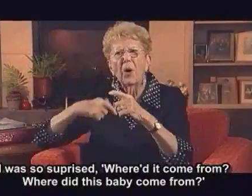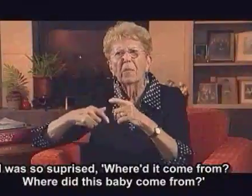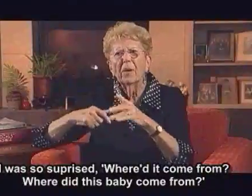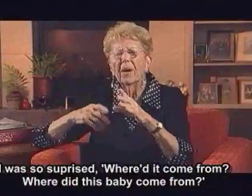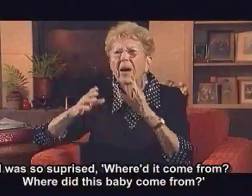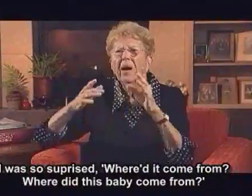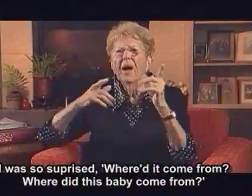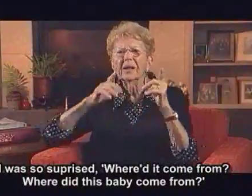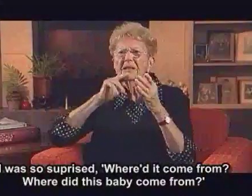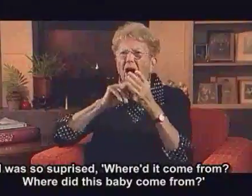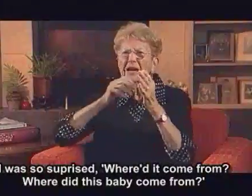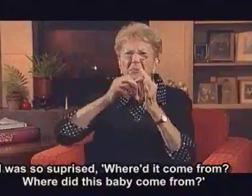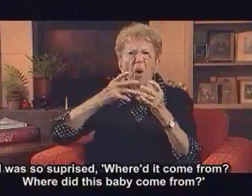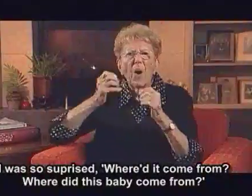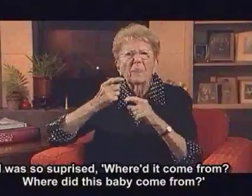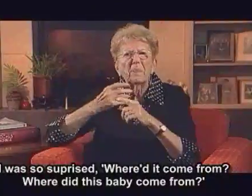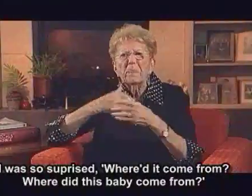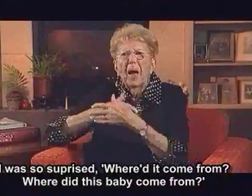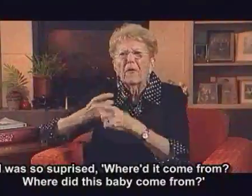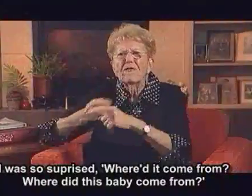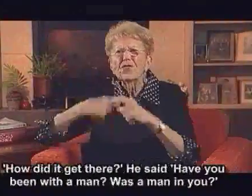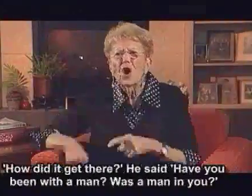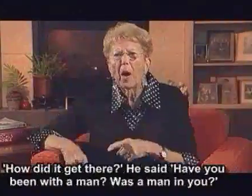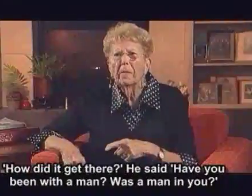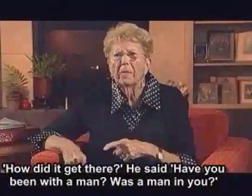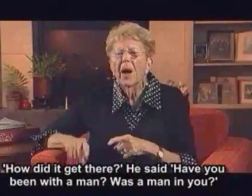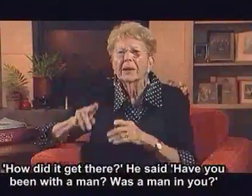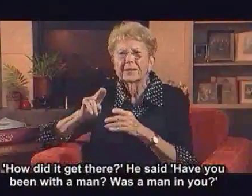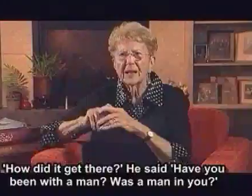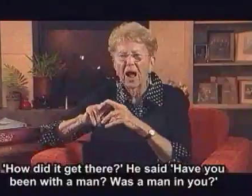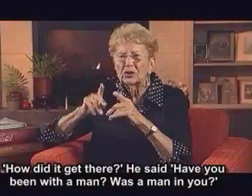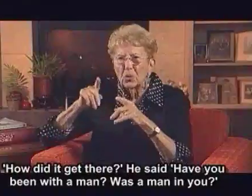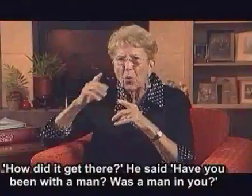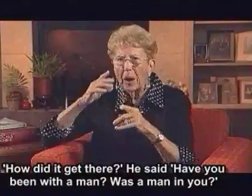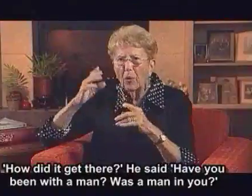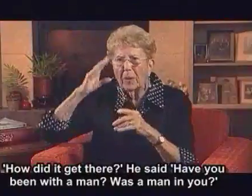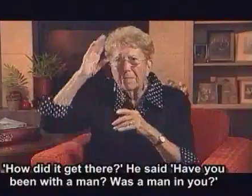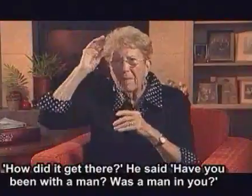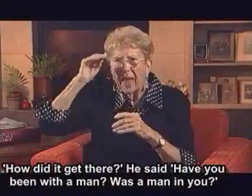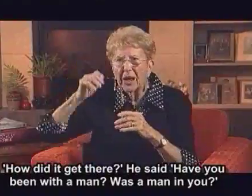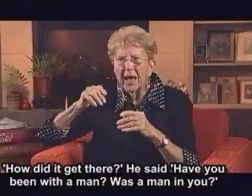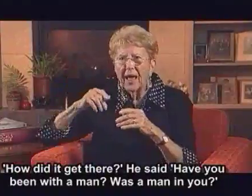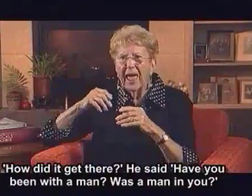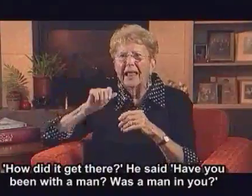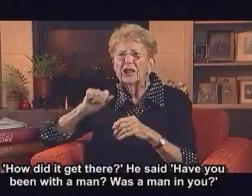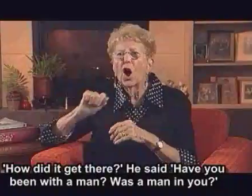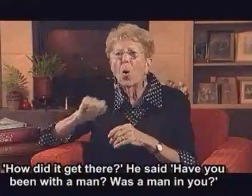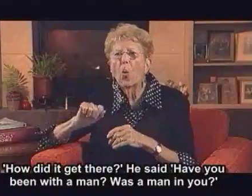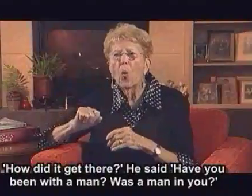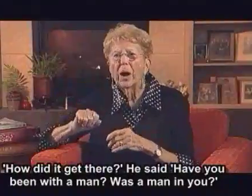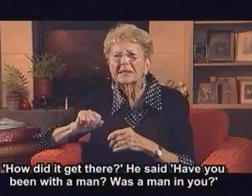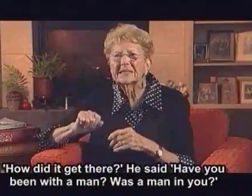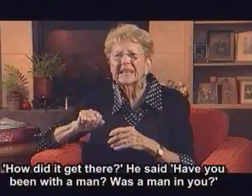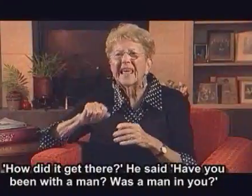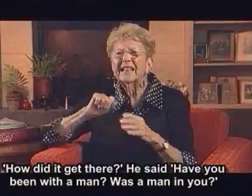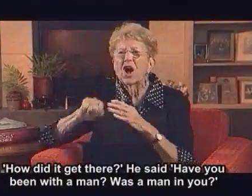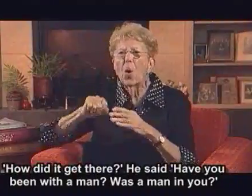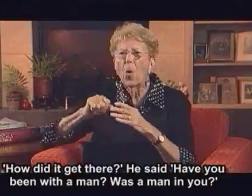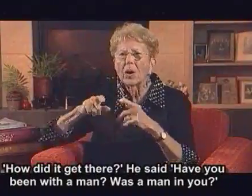from? Where'd this baby come from? How did it get there? He said, "Have you been